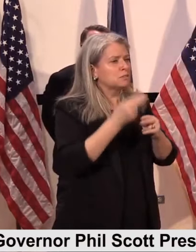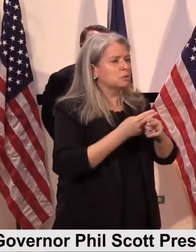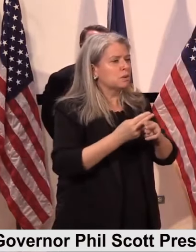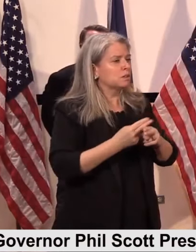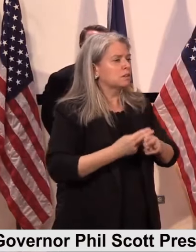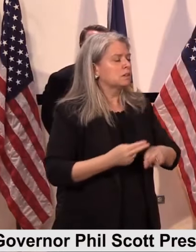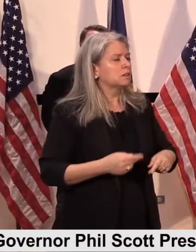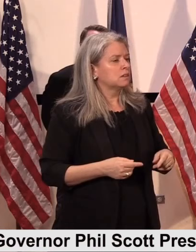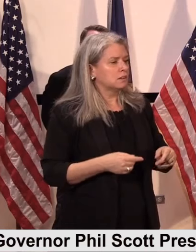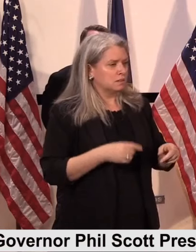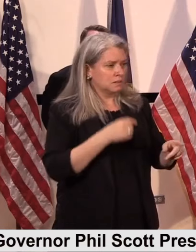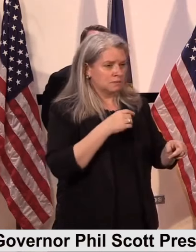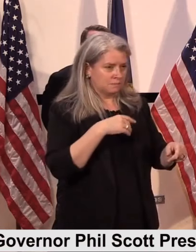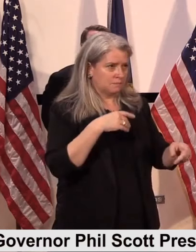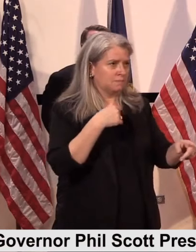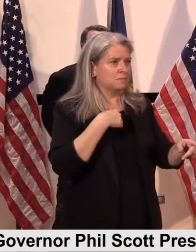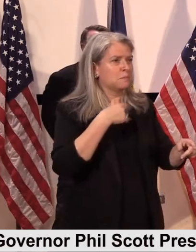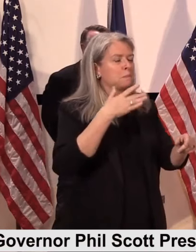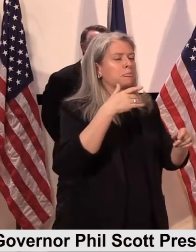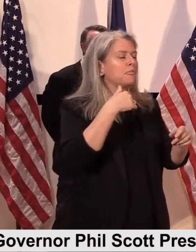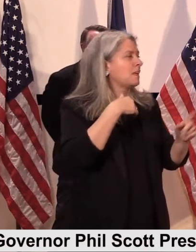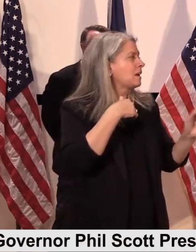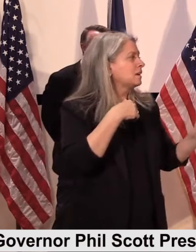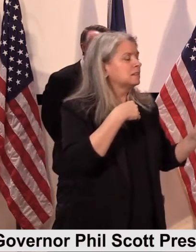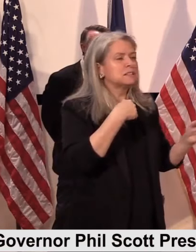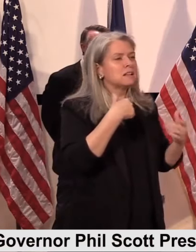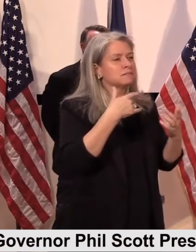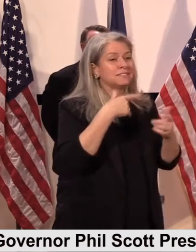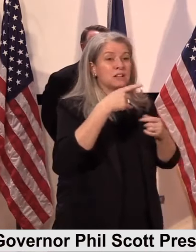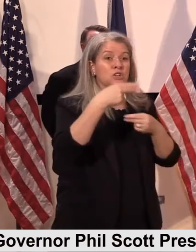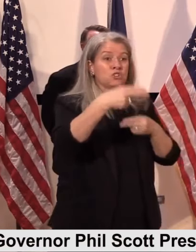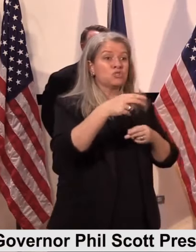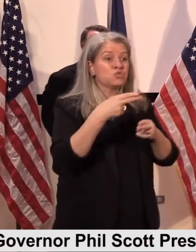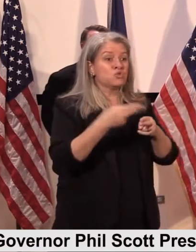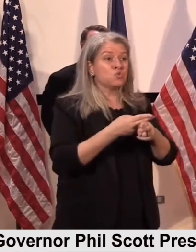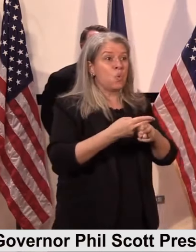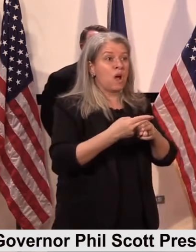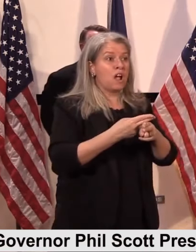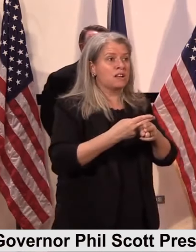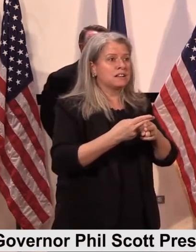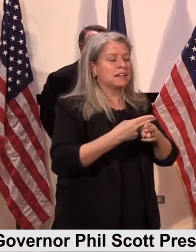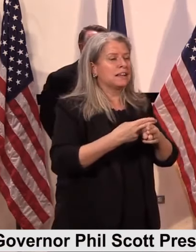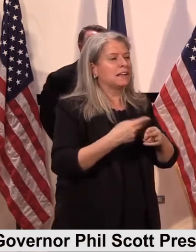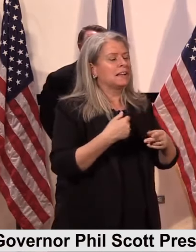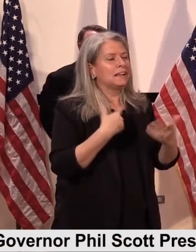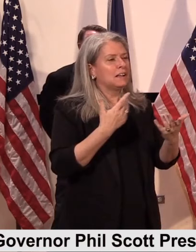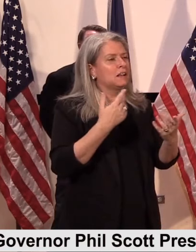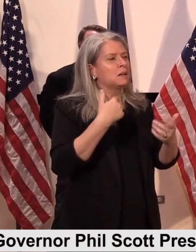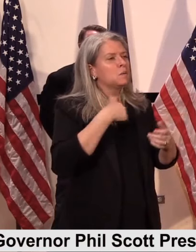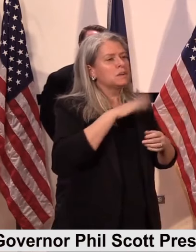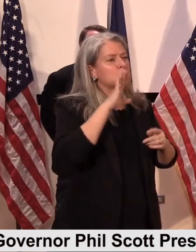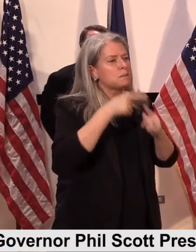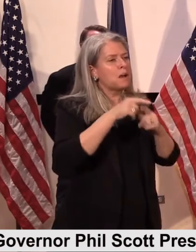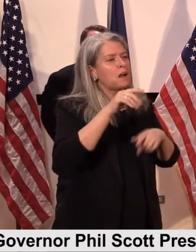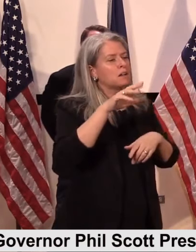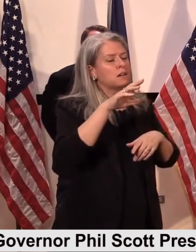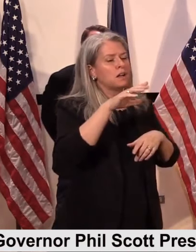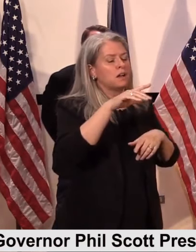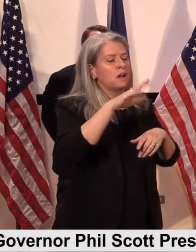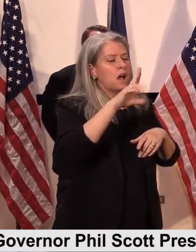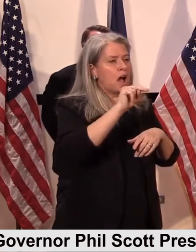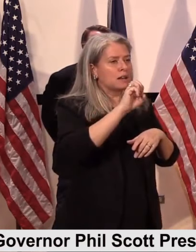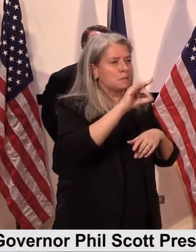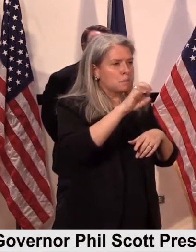I use the term short in relative terms. When we look at unemployment numbers and historic unemployment numbers, those